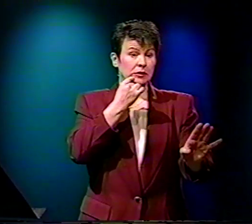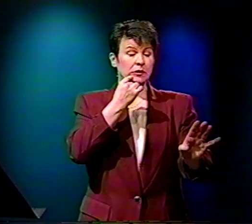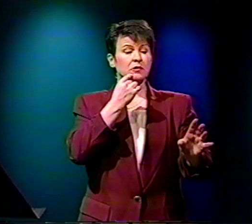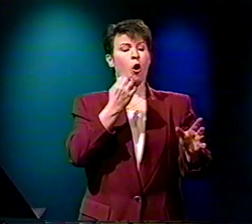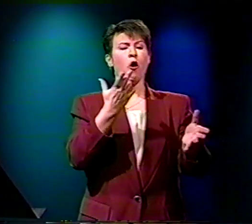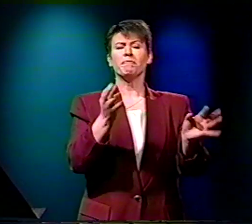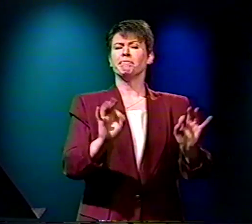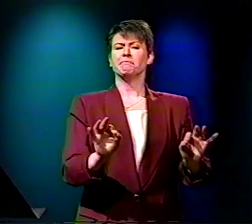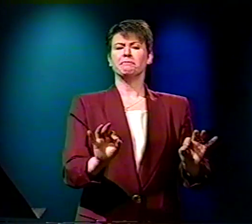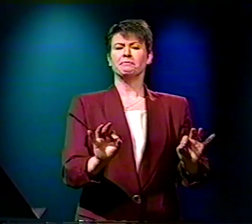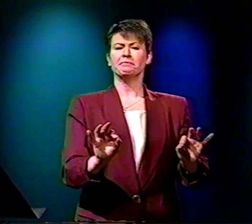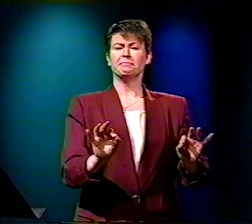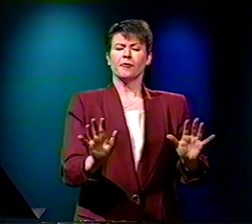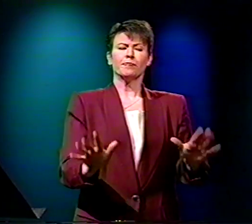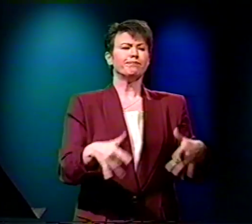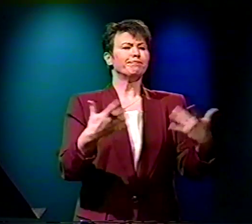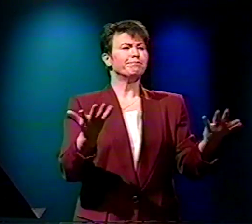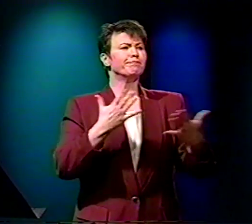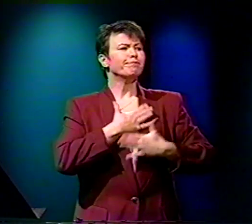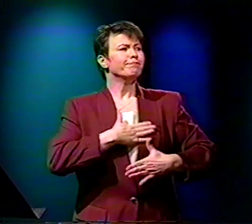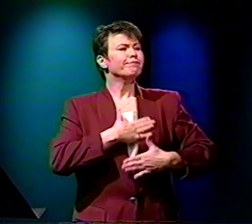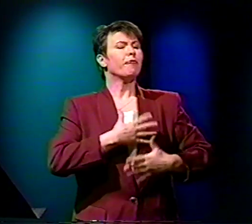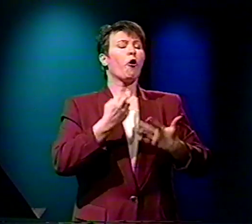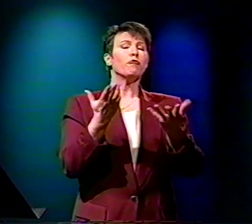Maybe the situation itself has an effect, because if it's